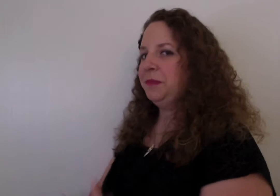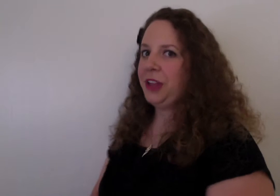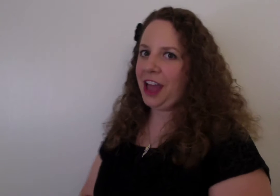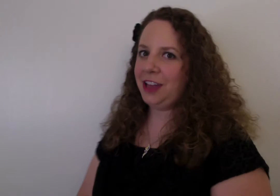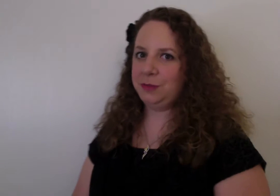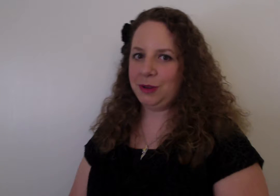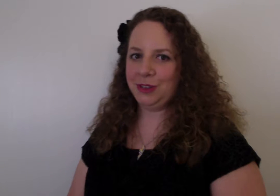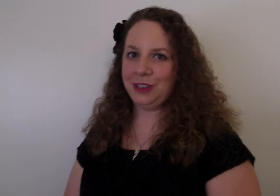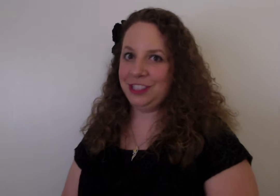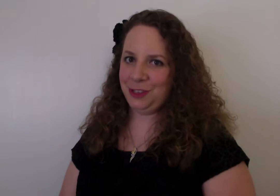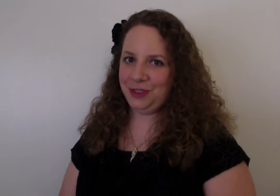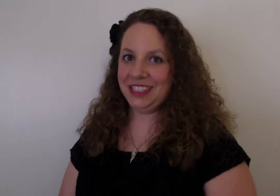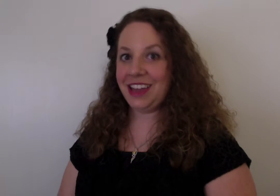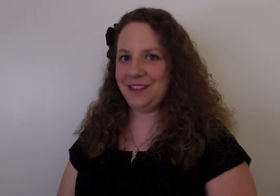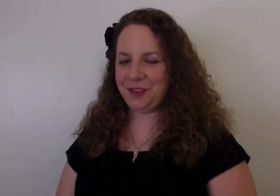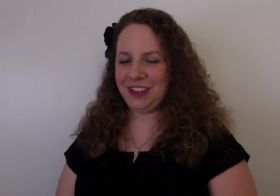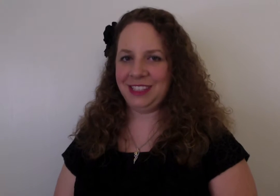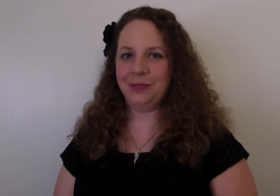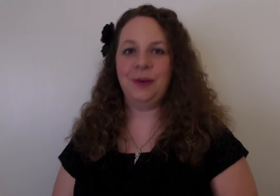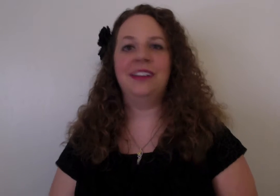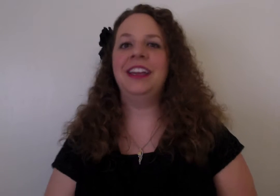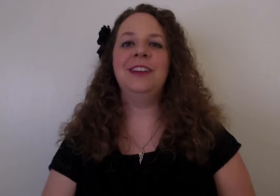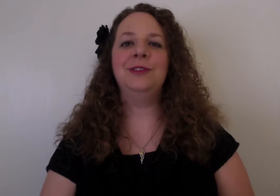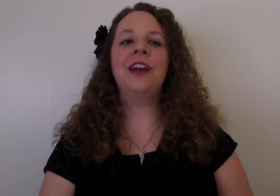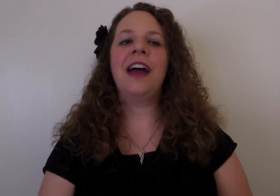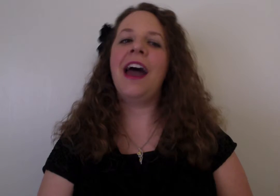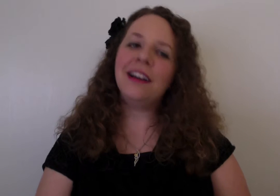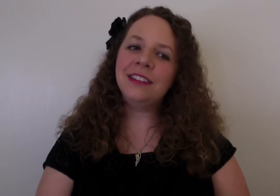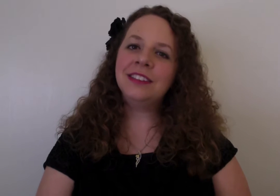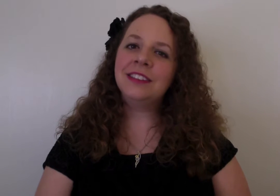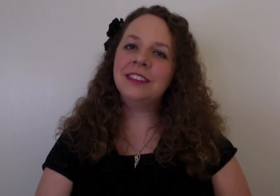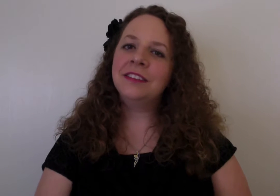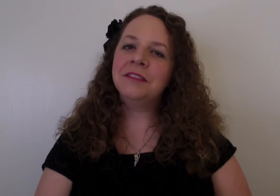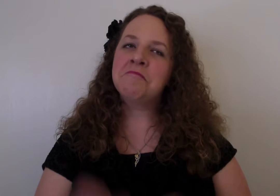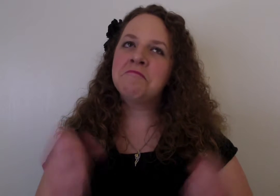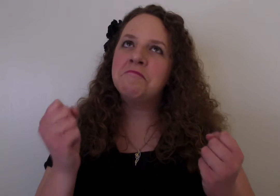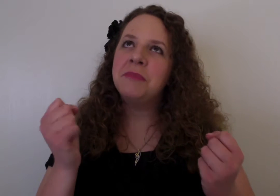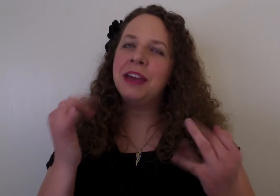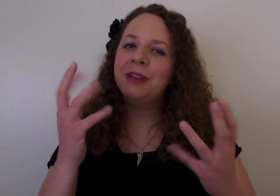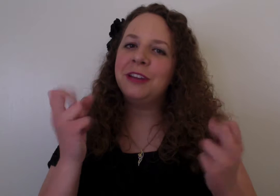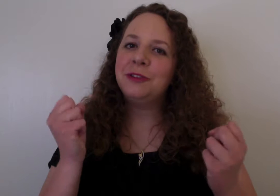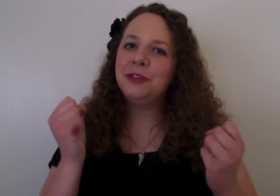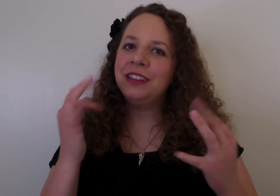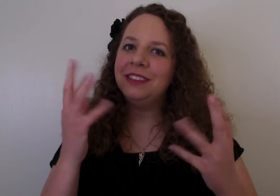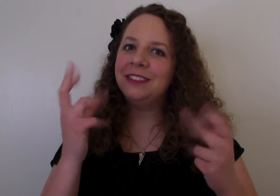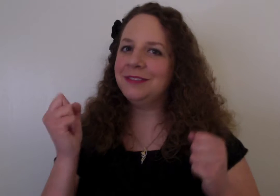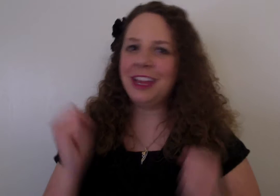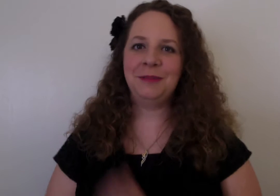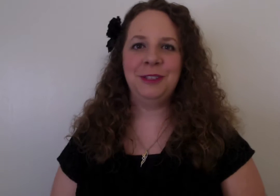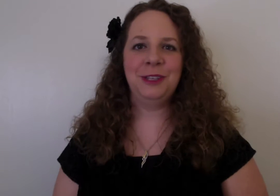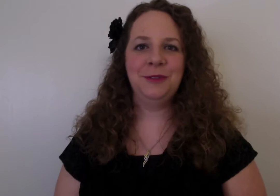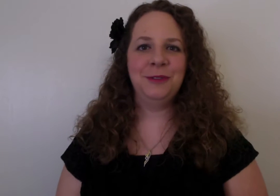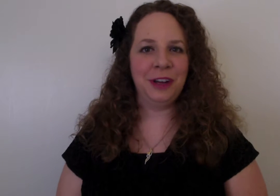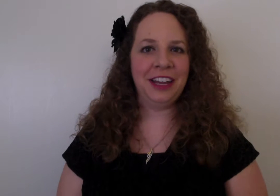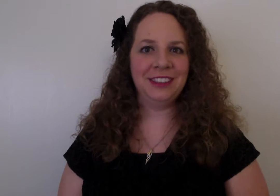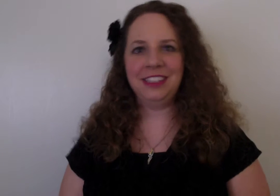As a bonus, I'll teach you the sign for fix as well in case you're not as ambidextrous able to use your hands at the